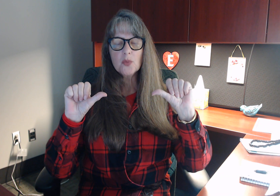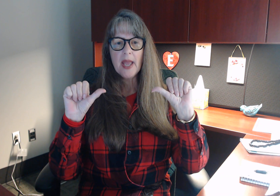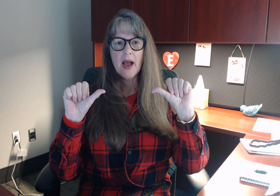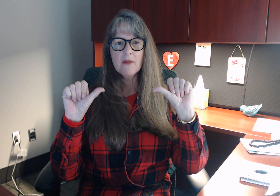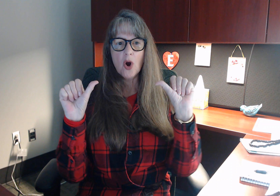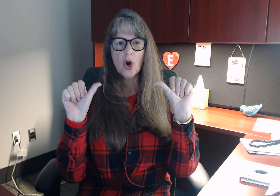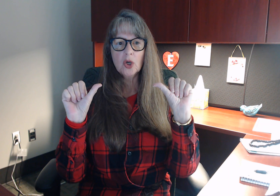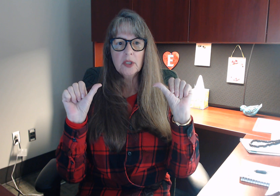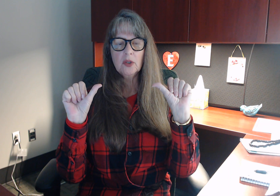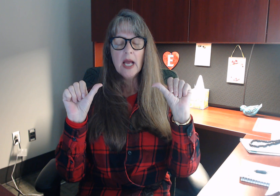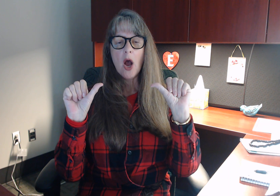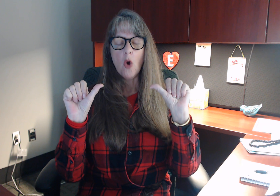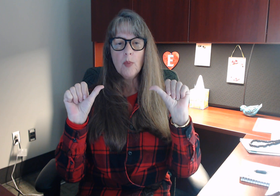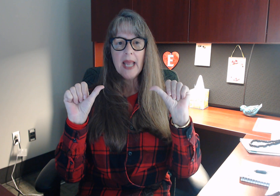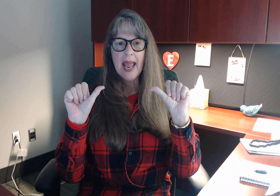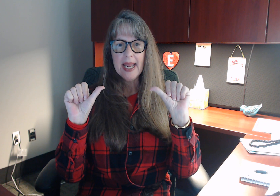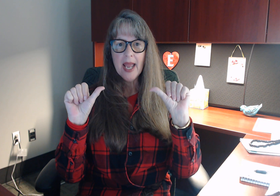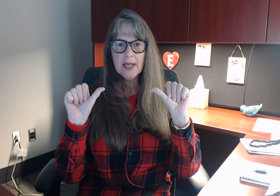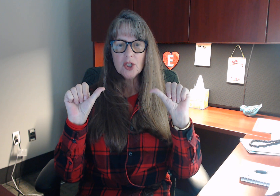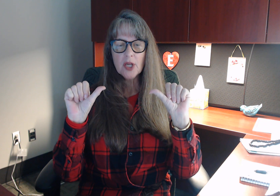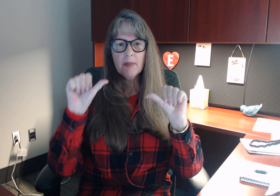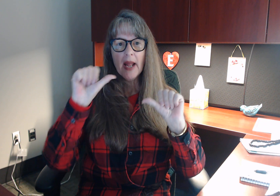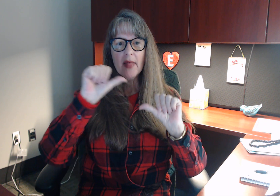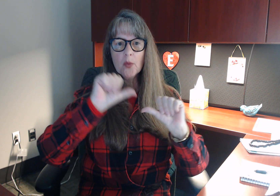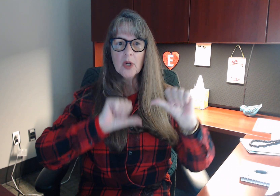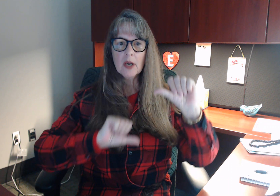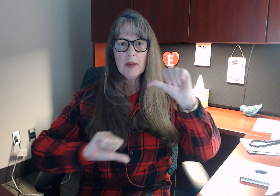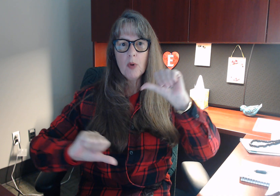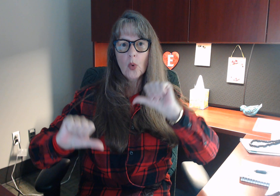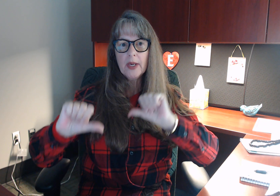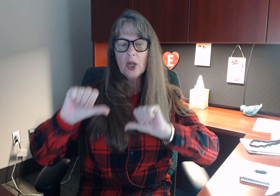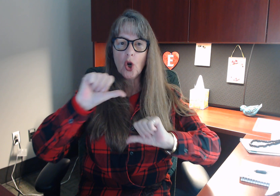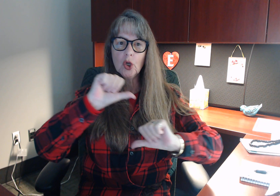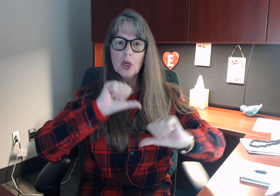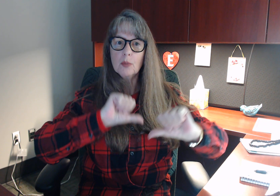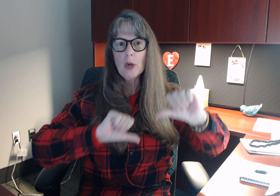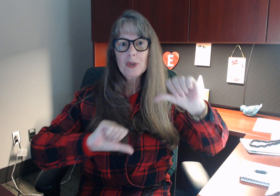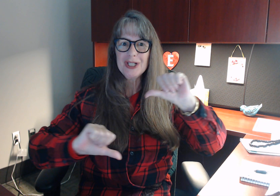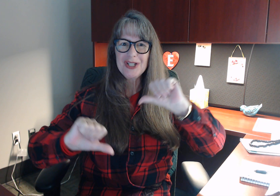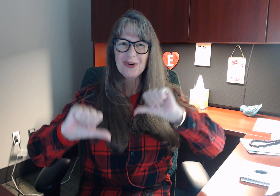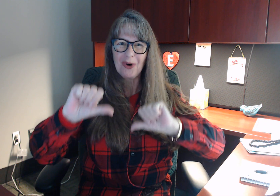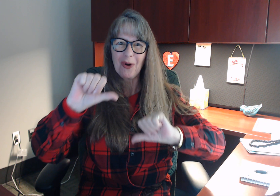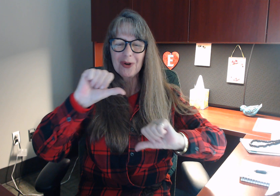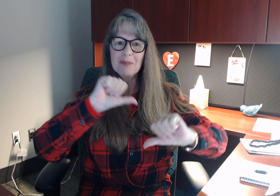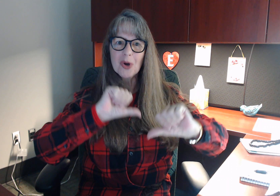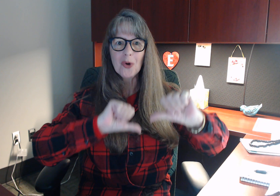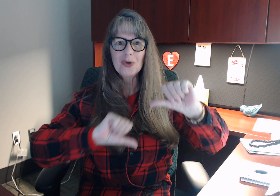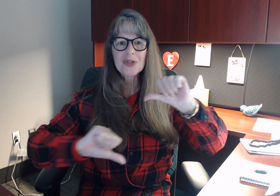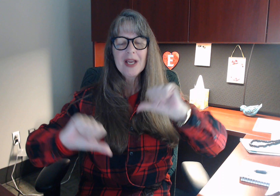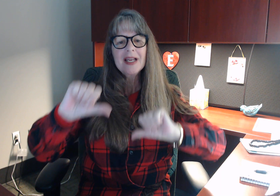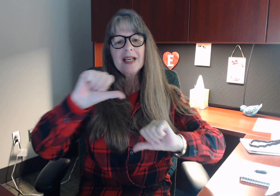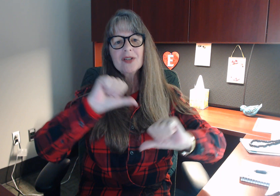have our little open A hand shape, and then we're going to be pouring in our little potions or our chemicals, and so this